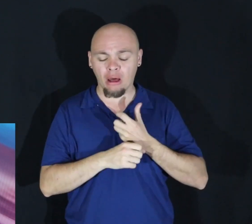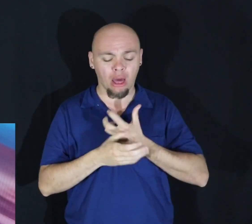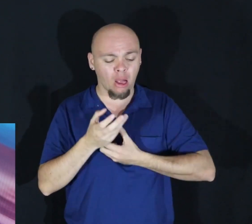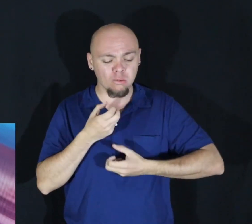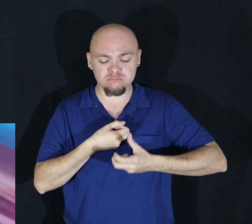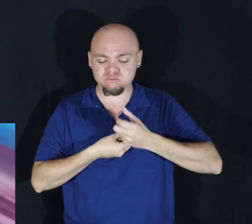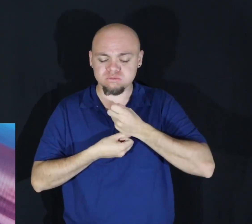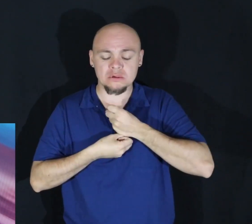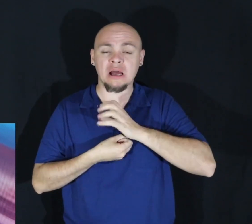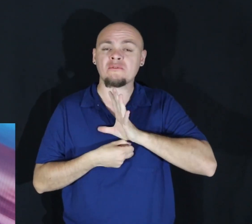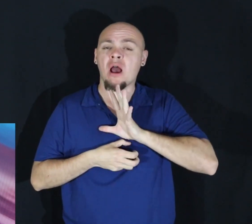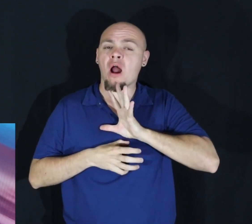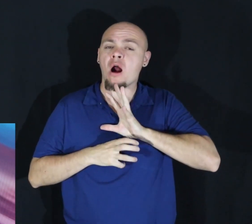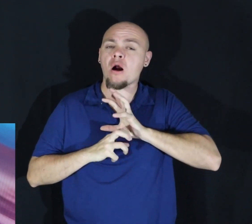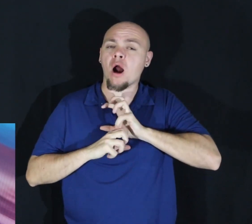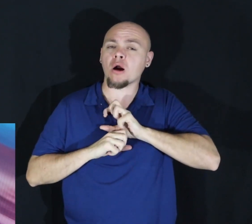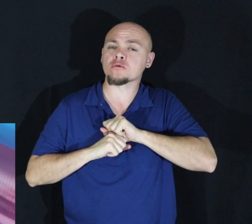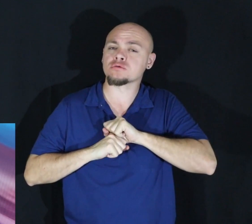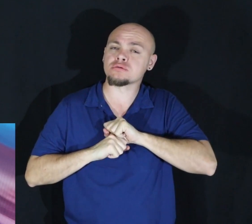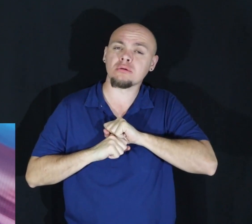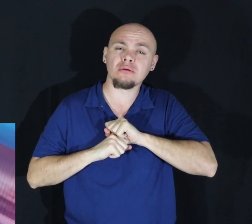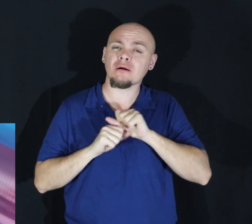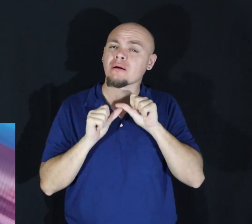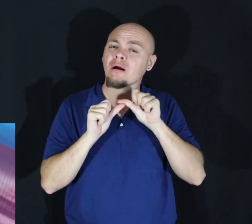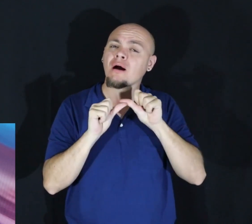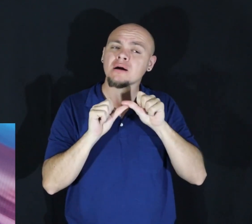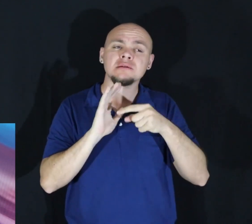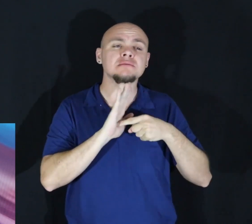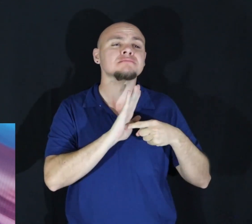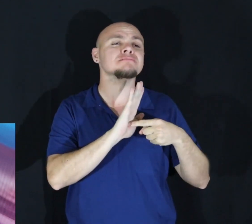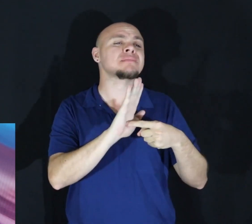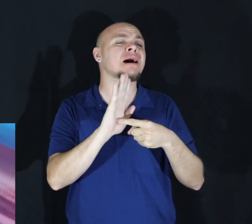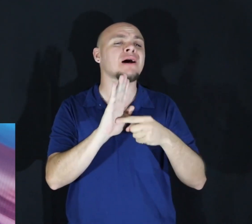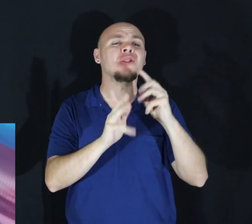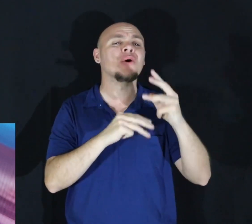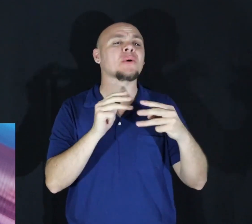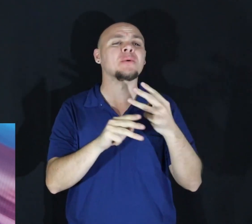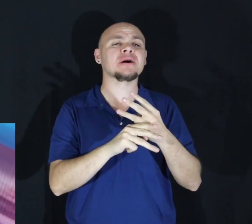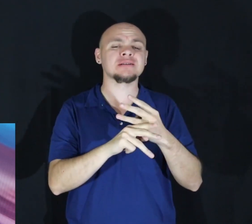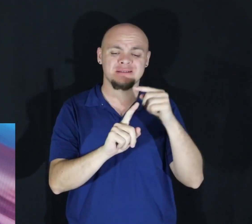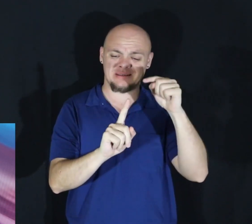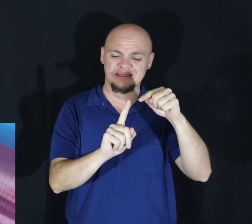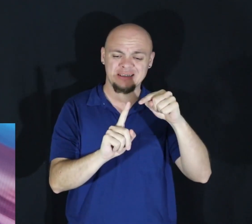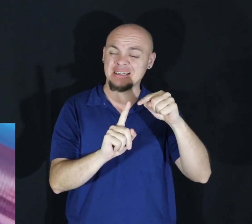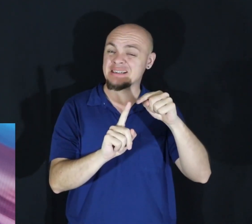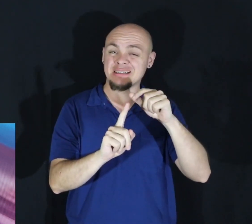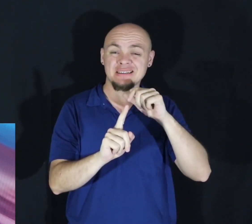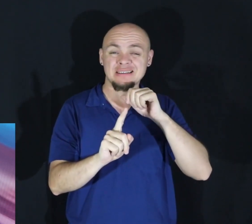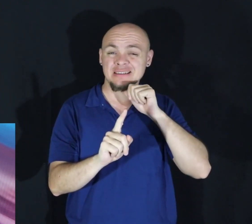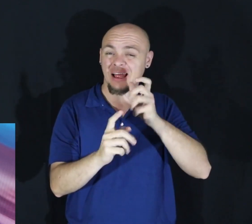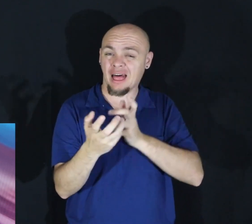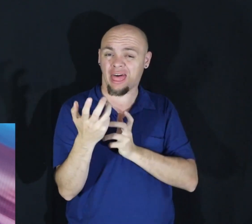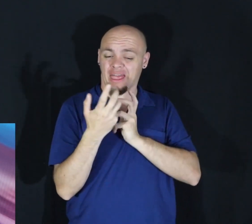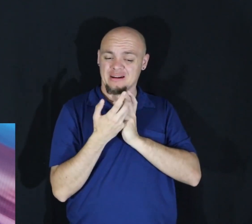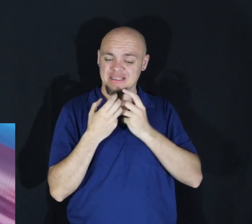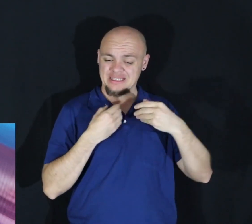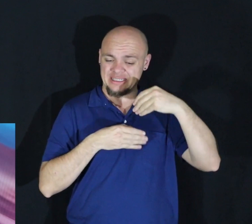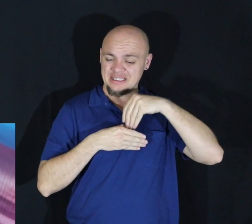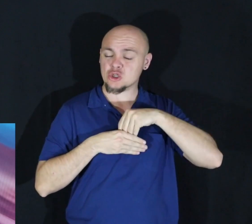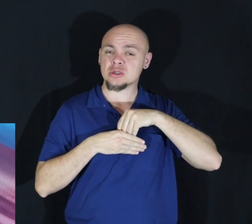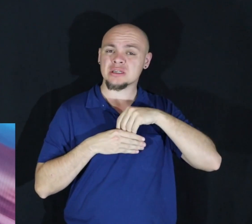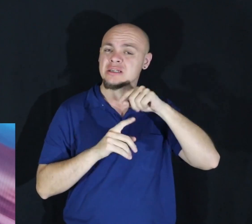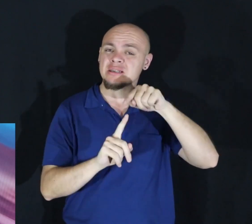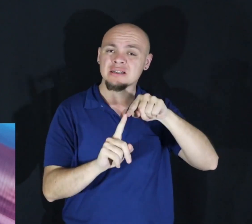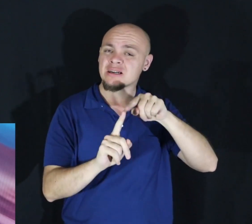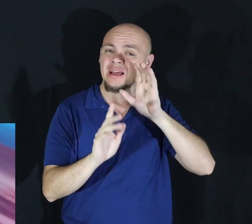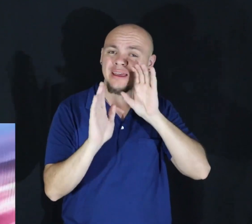I felt crushed by the burden of constantly projecting a version of myself that felt foreign, of maintaining an image that wasn't